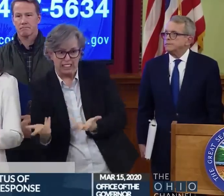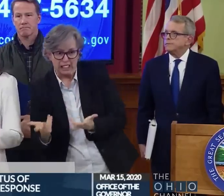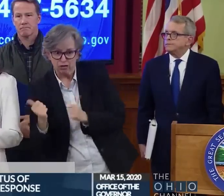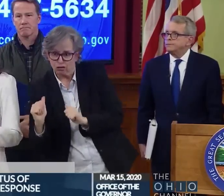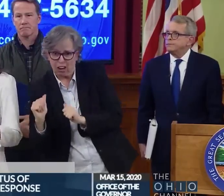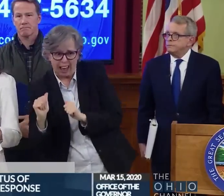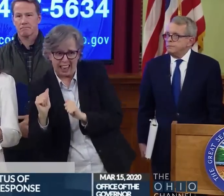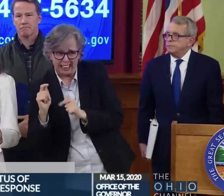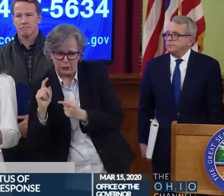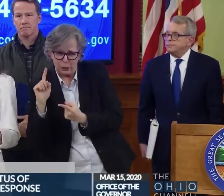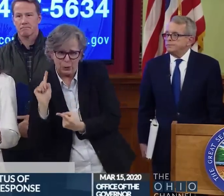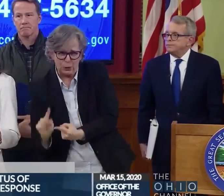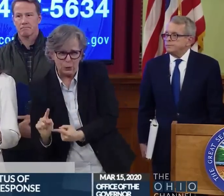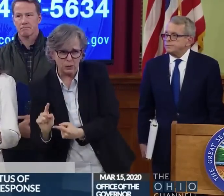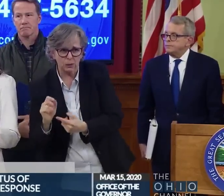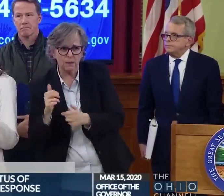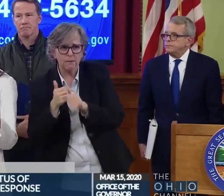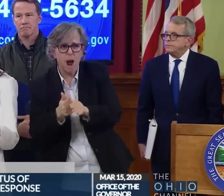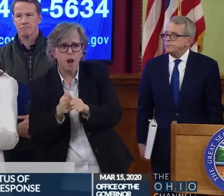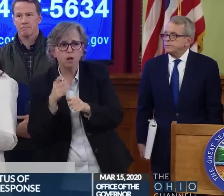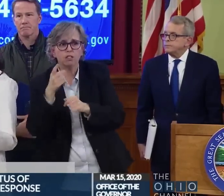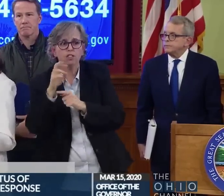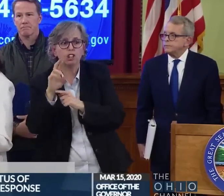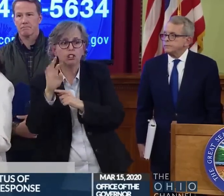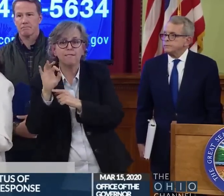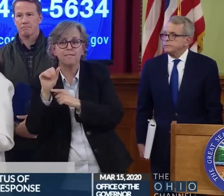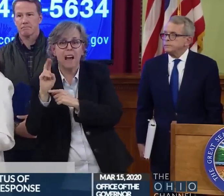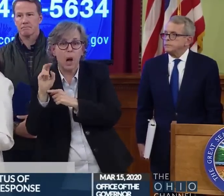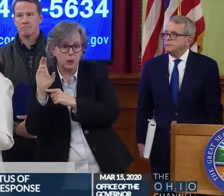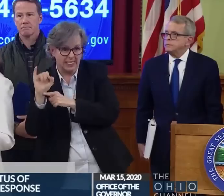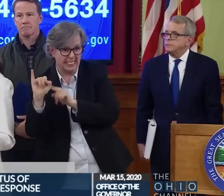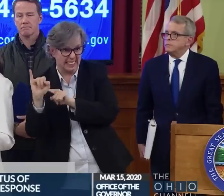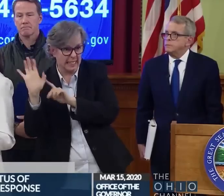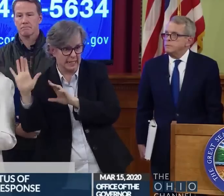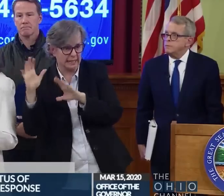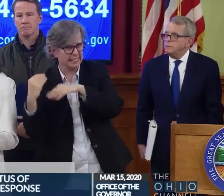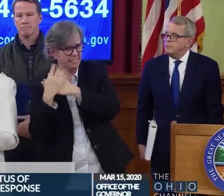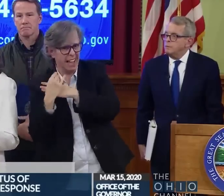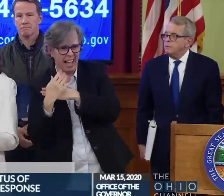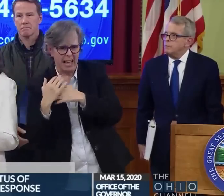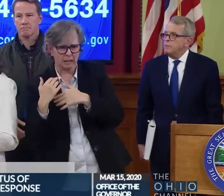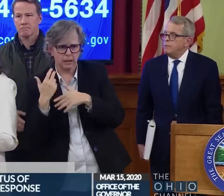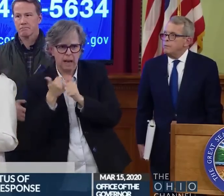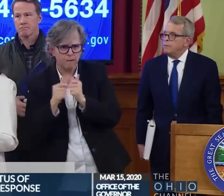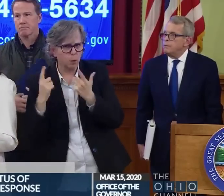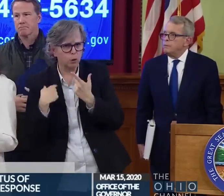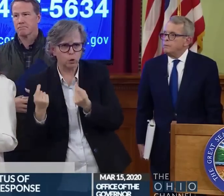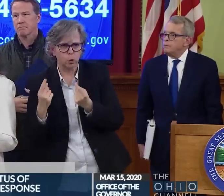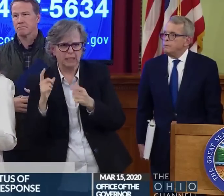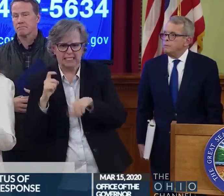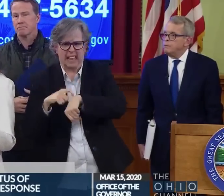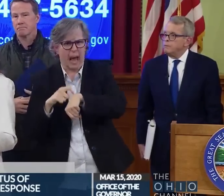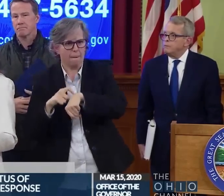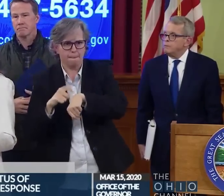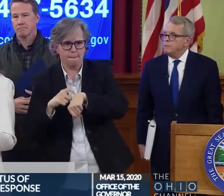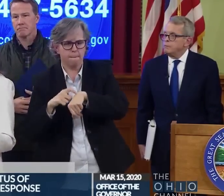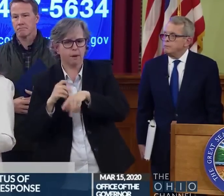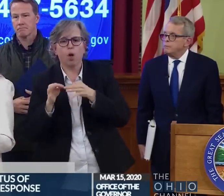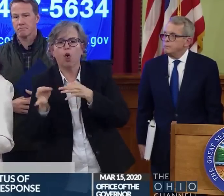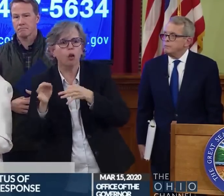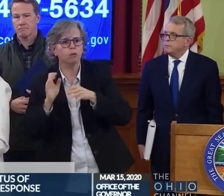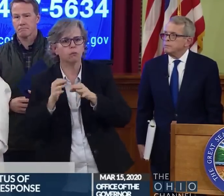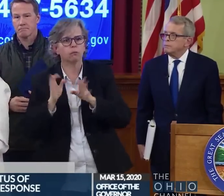Dr. Gottlieb, the folks that were out there in the news that are saying this, everything we're doing is trying to slow the spread that